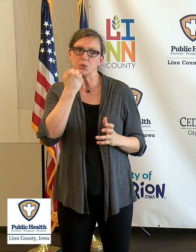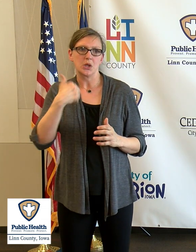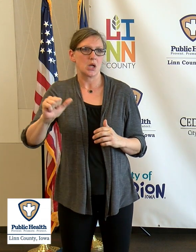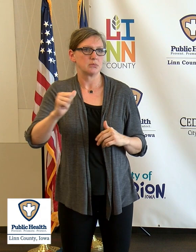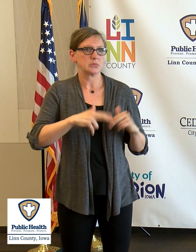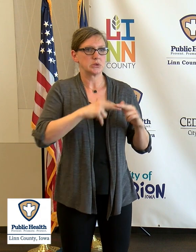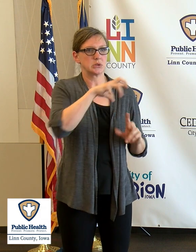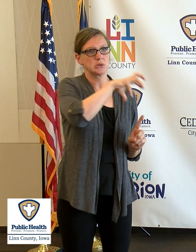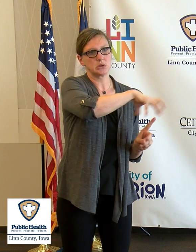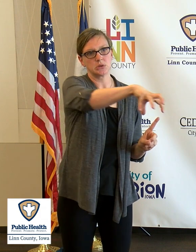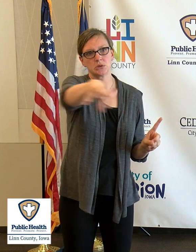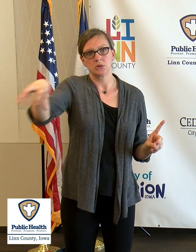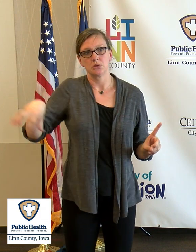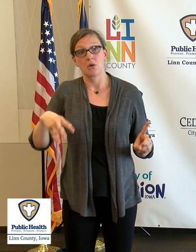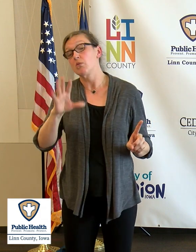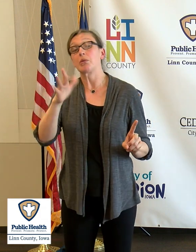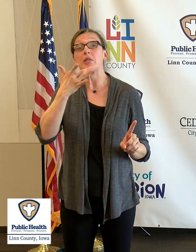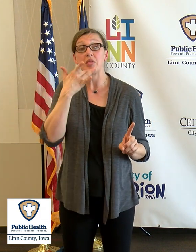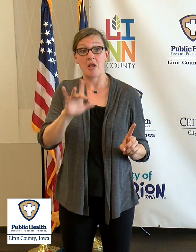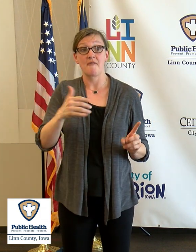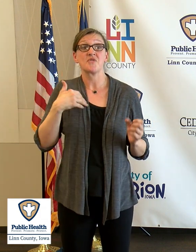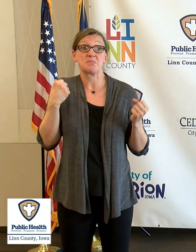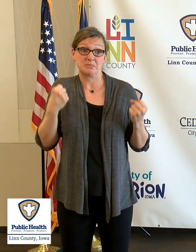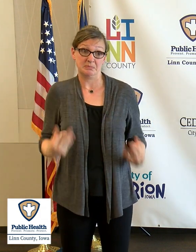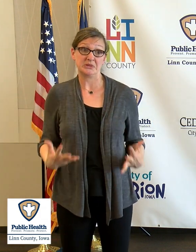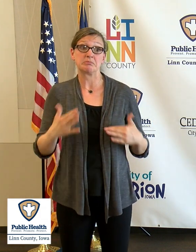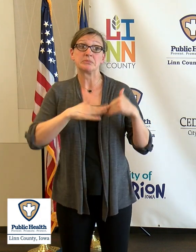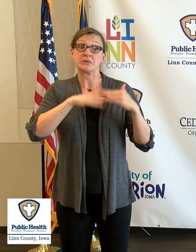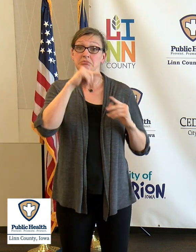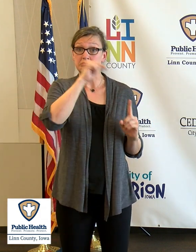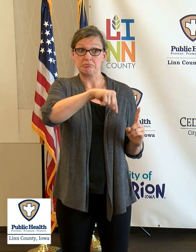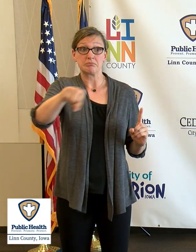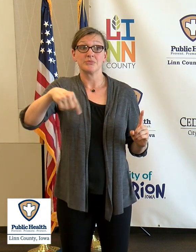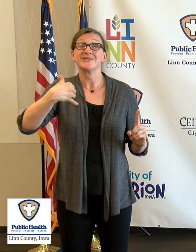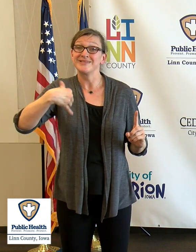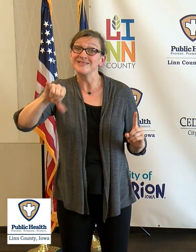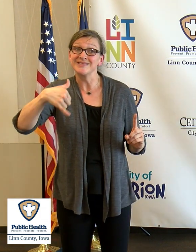have them. And yes, we do still have long-term care facilities that are accepting patients.